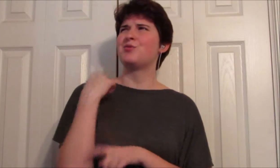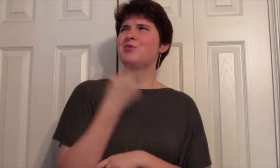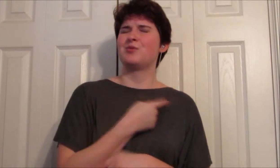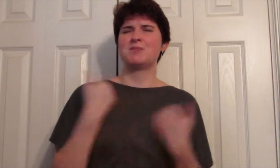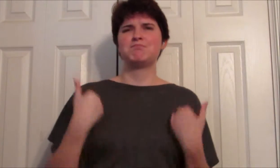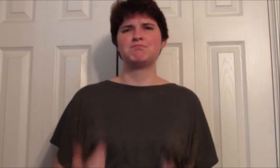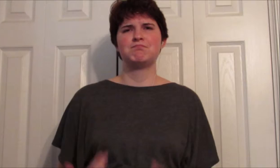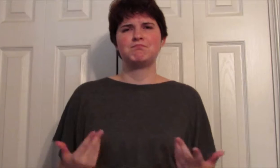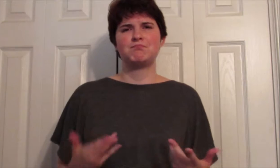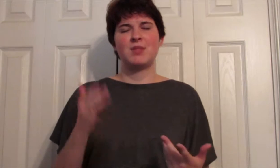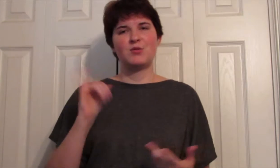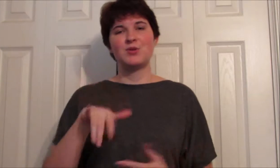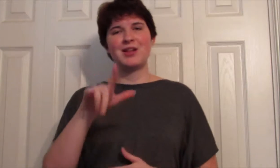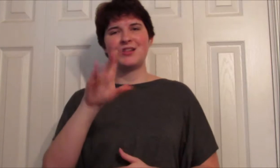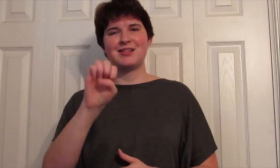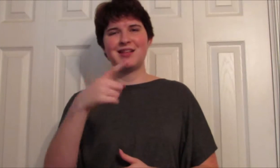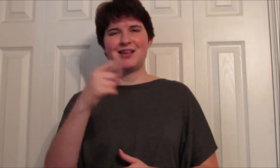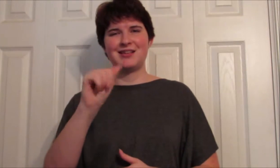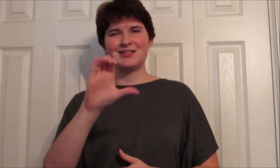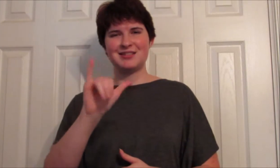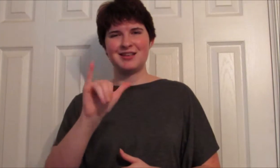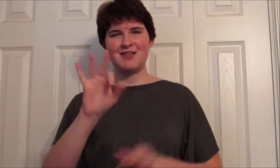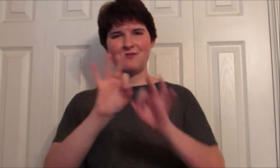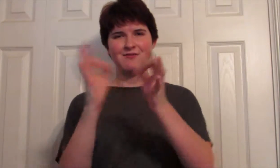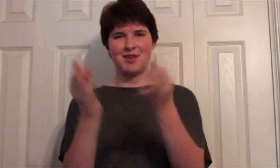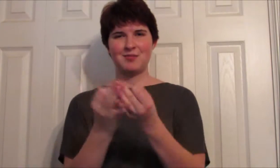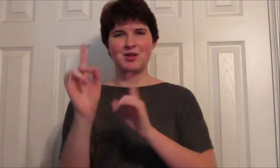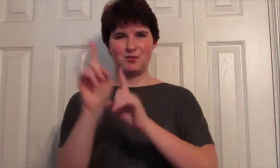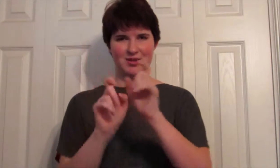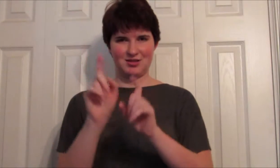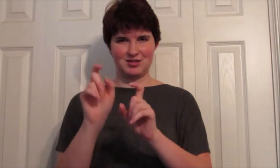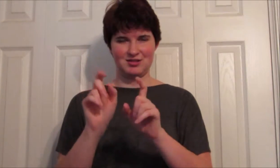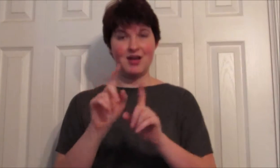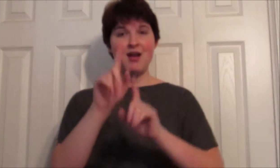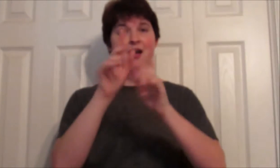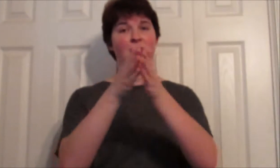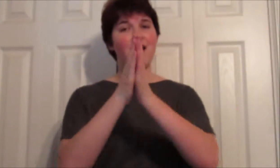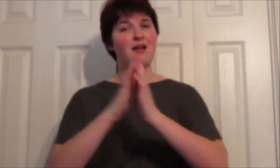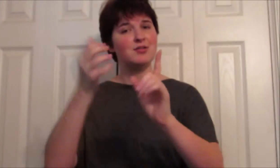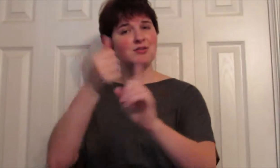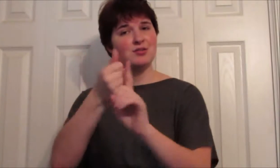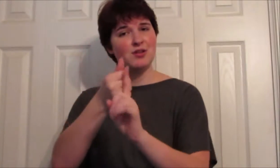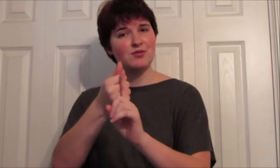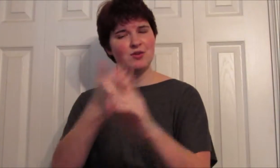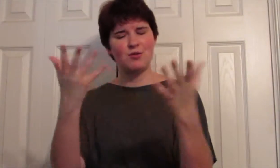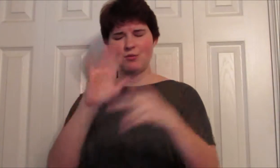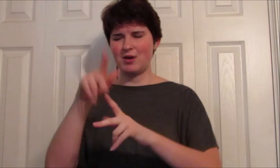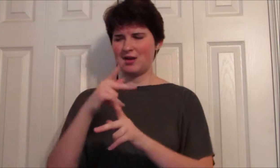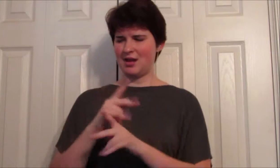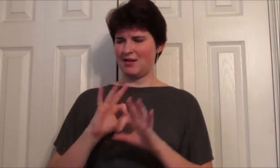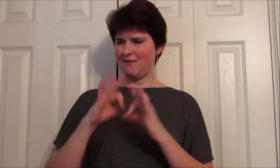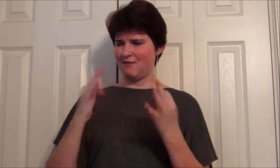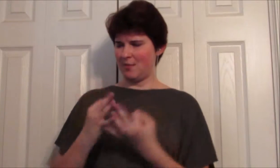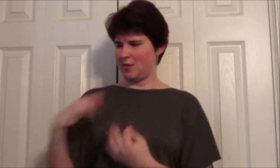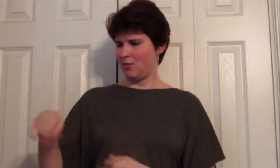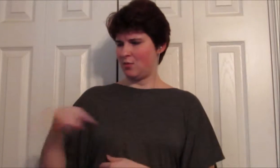be? These are legacy family questions. Ask yourselves, what kind of family are we going to